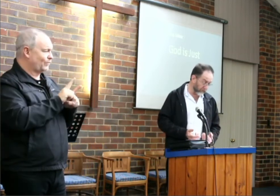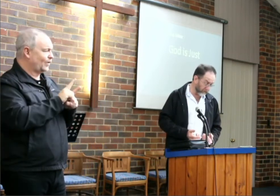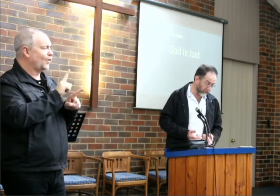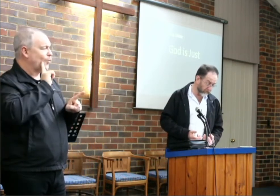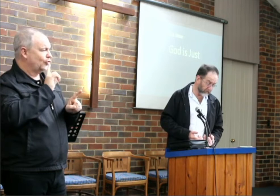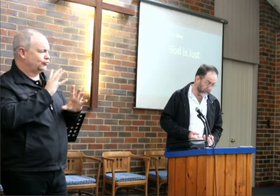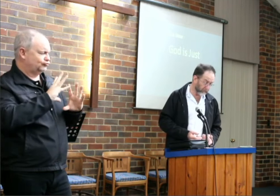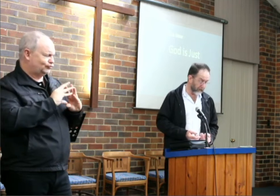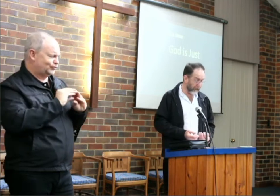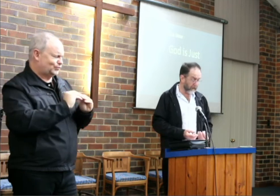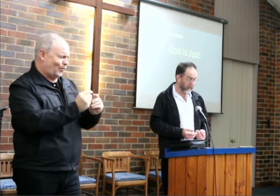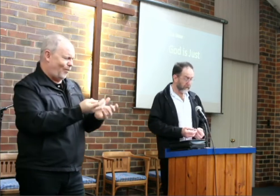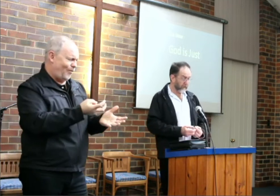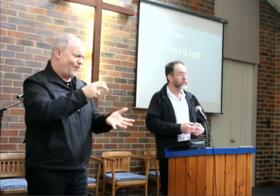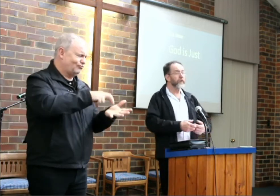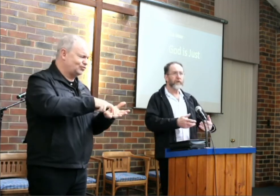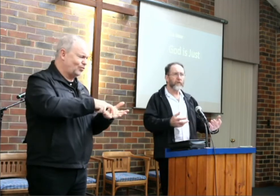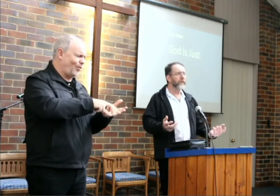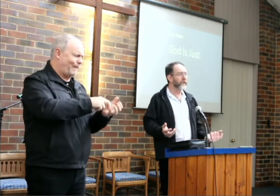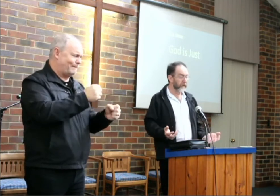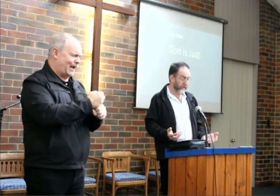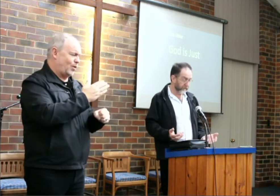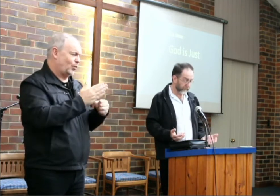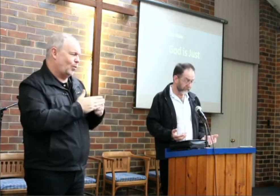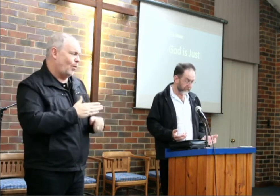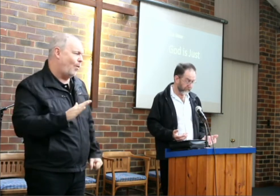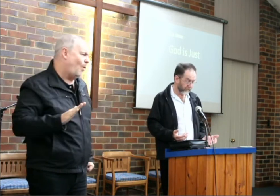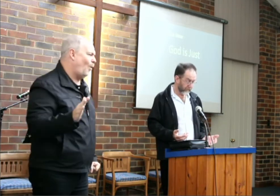restore and renew all things,